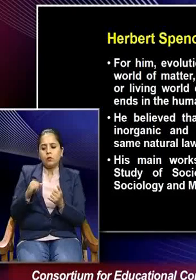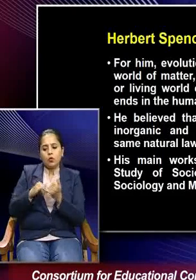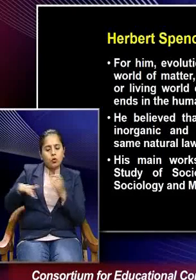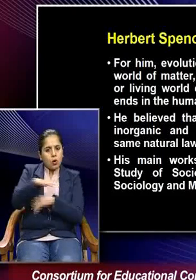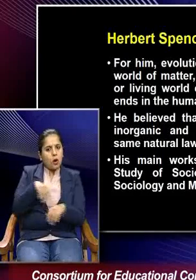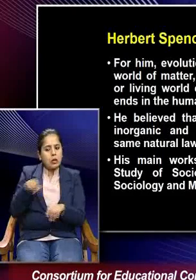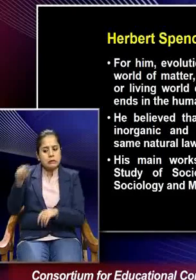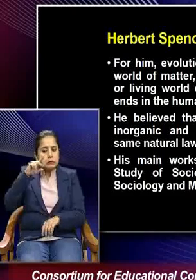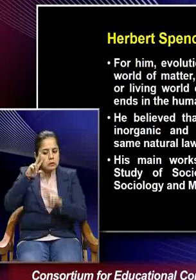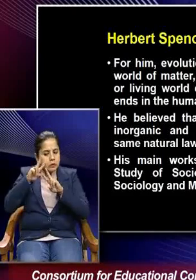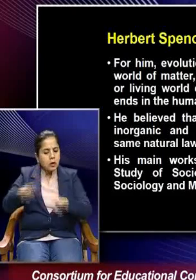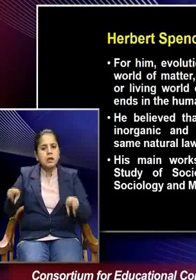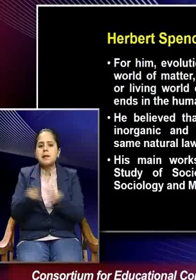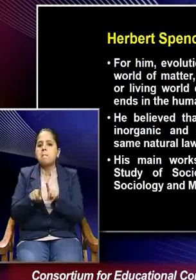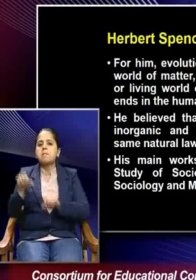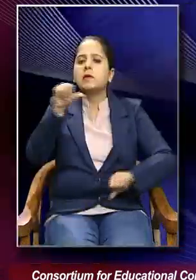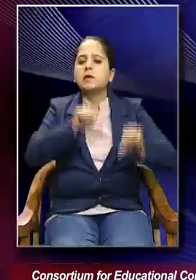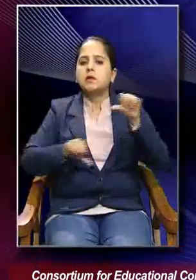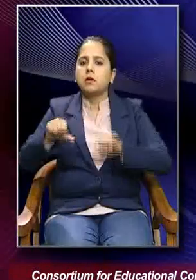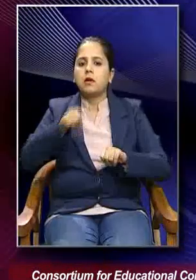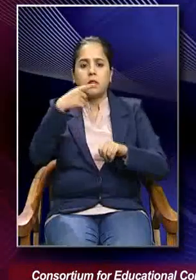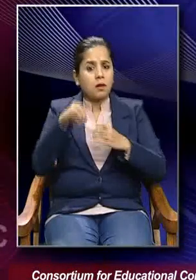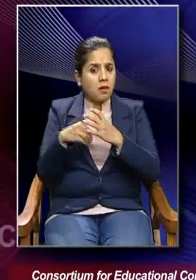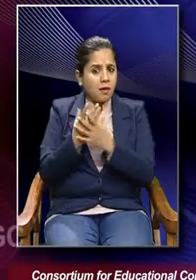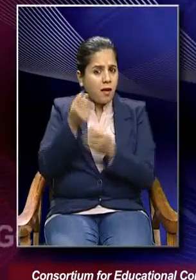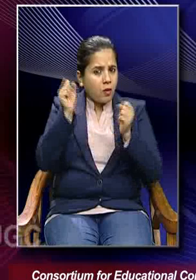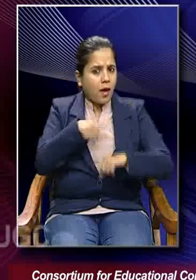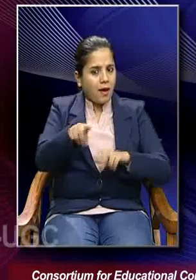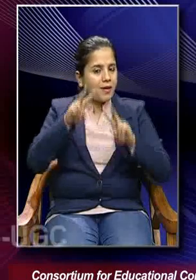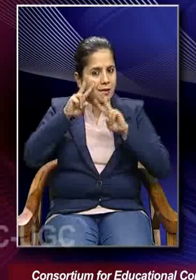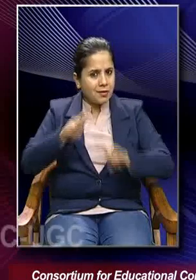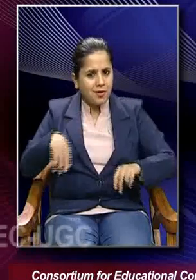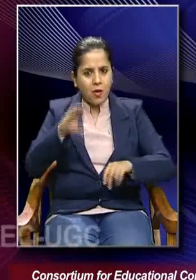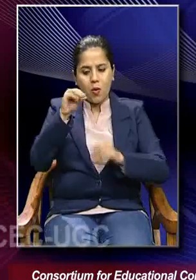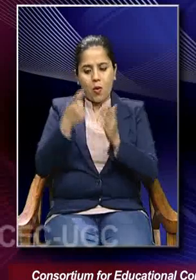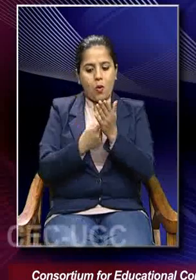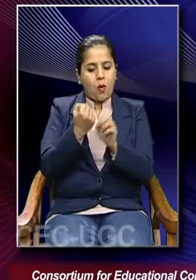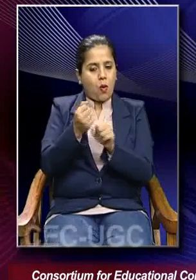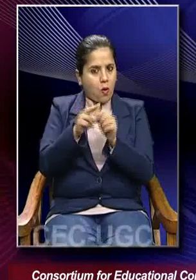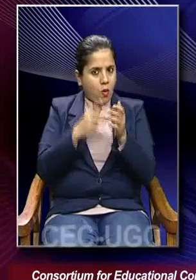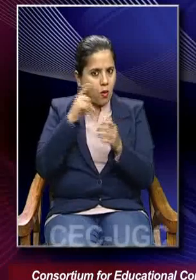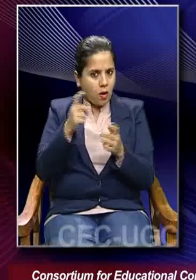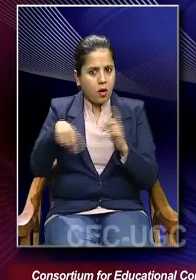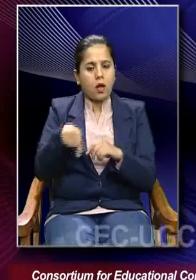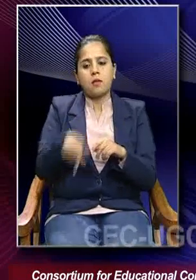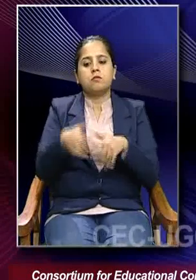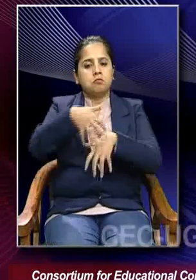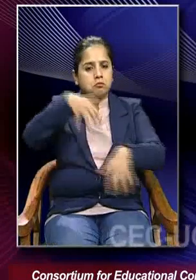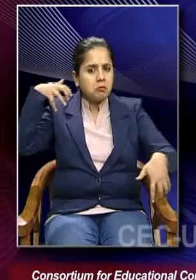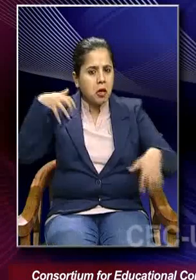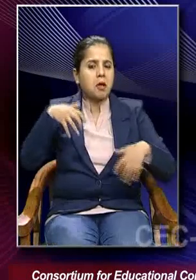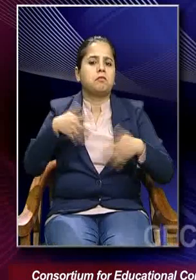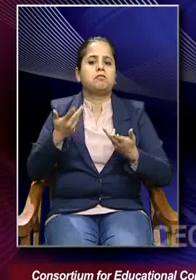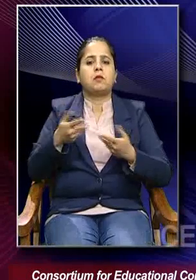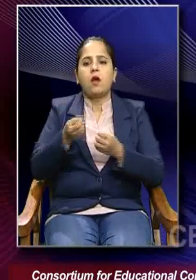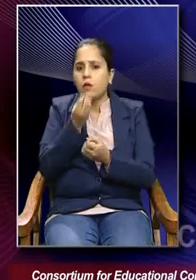could, just as you could study the evolution of organic fauna, flora, you could